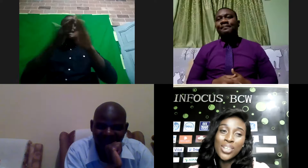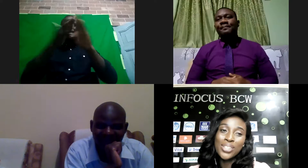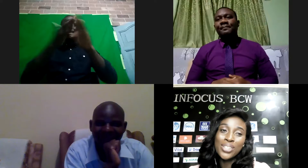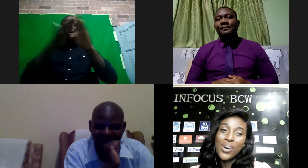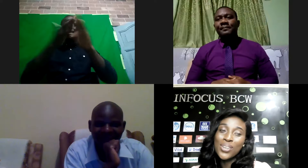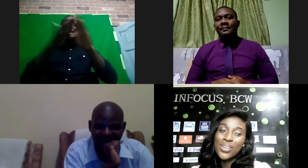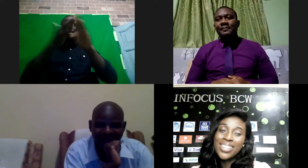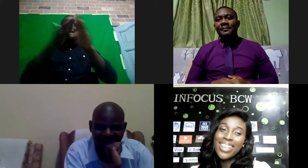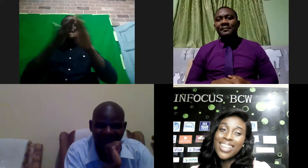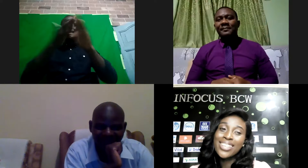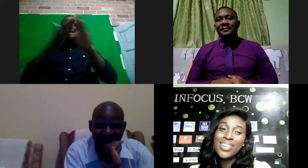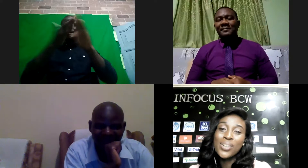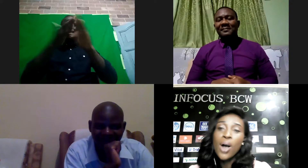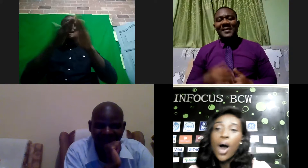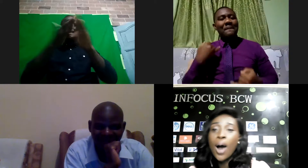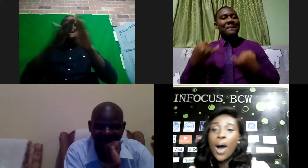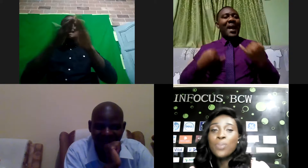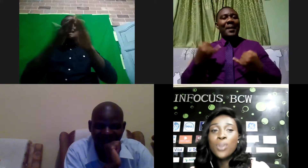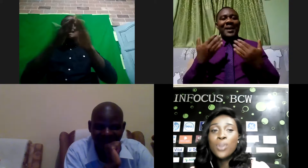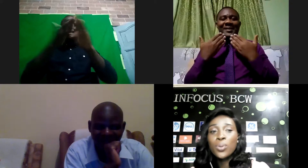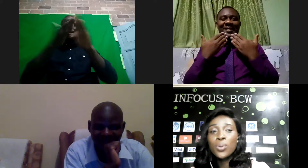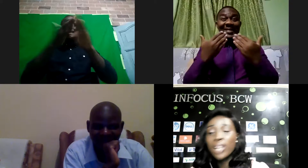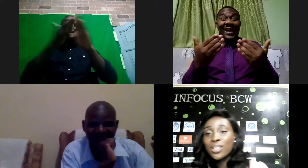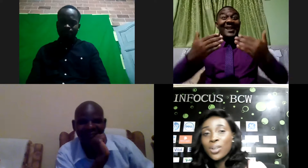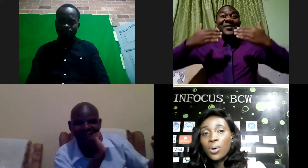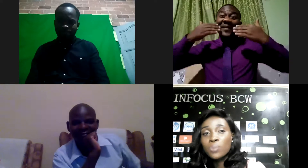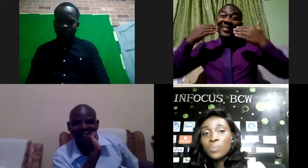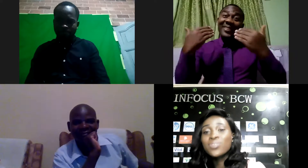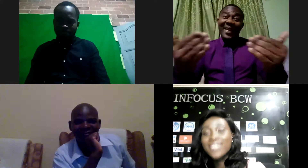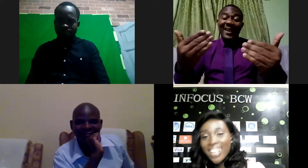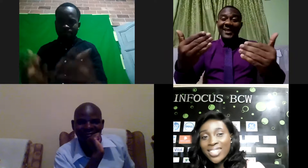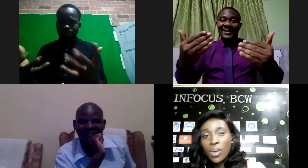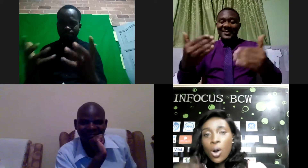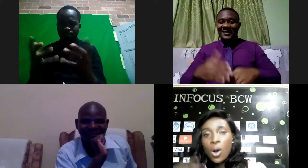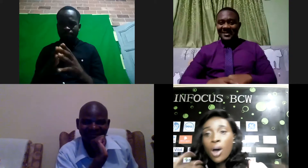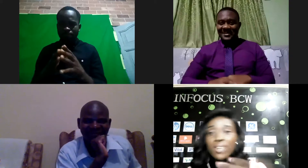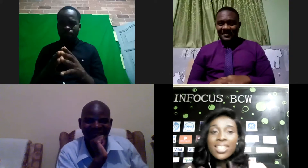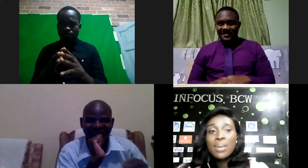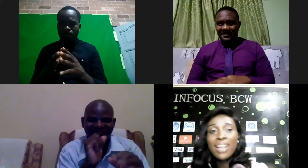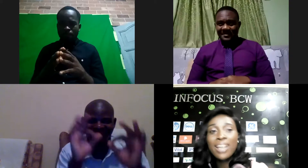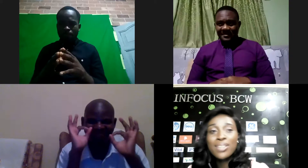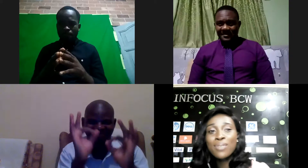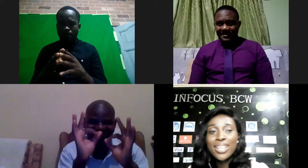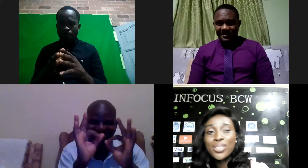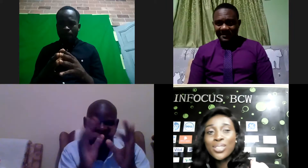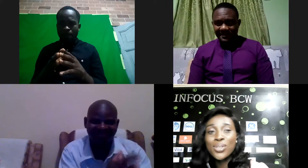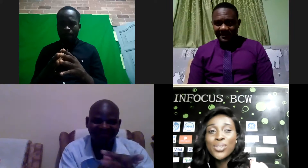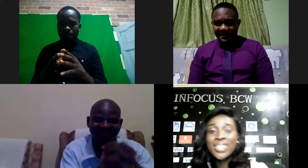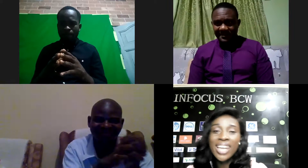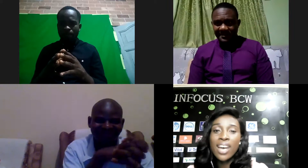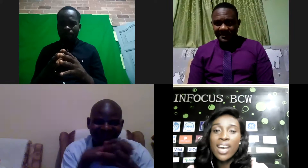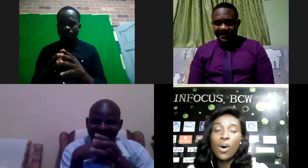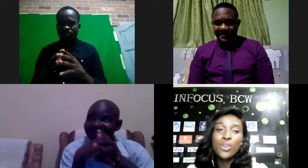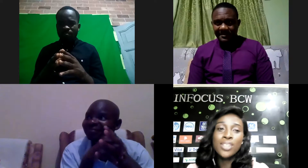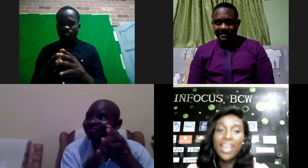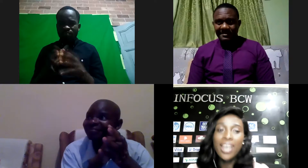enjoyed you all. Thank you. So we would like to know, so does anybody have something to